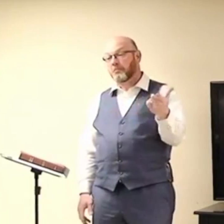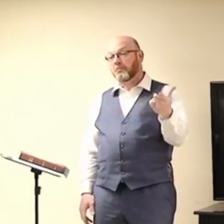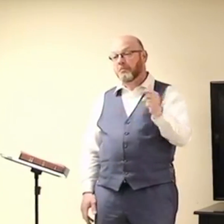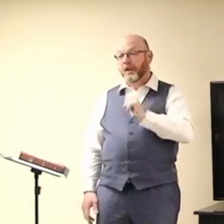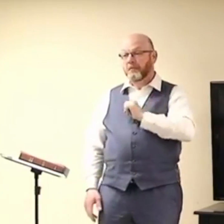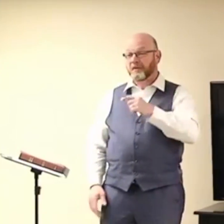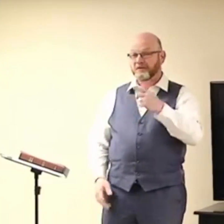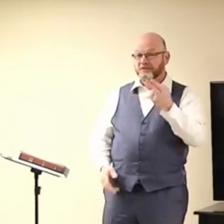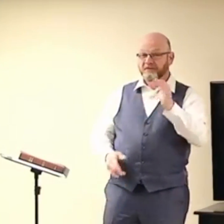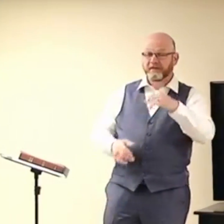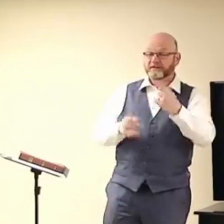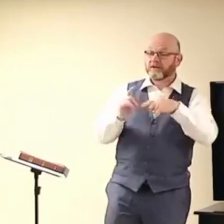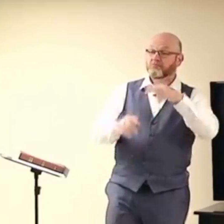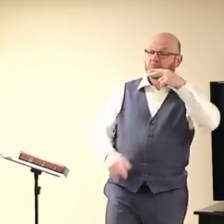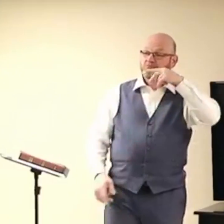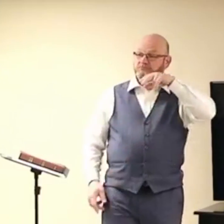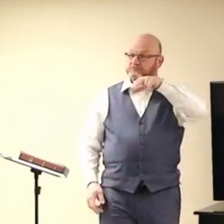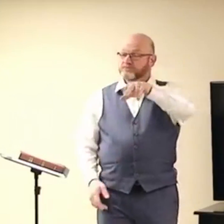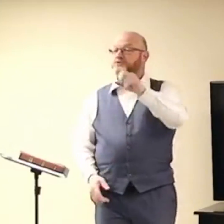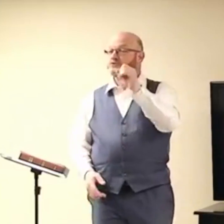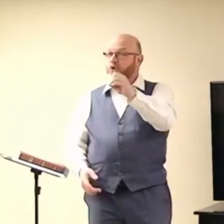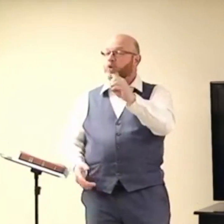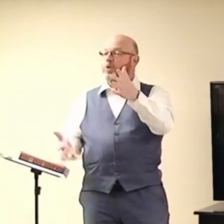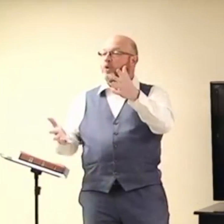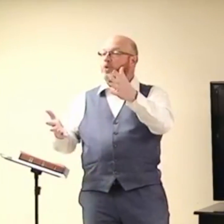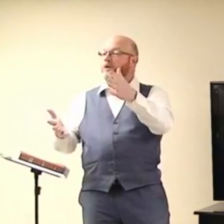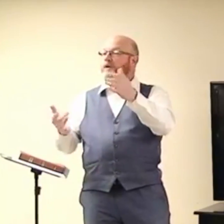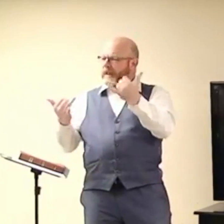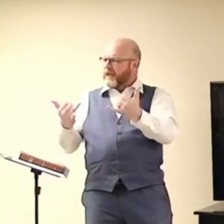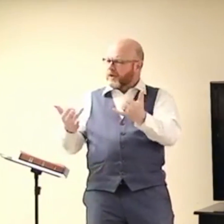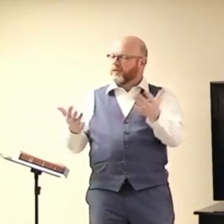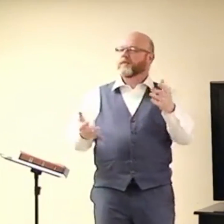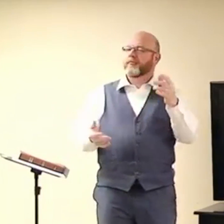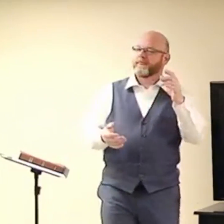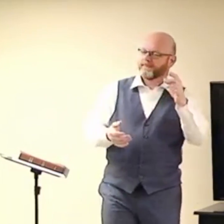and talking at the same time. Okay.